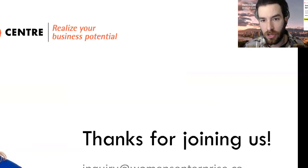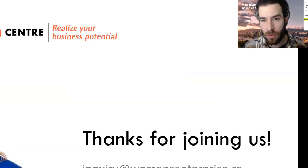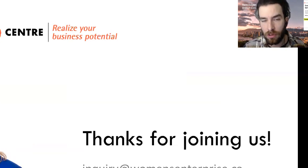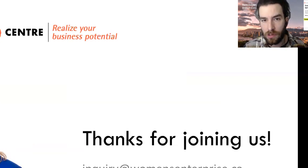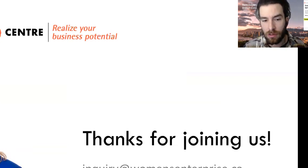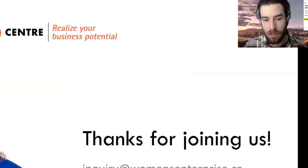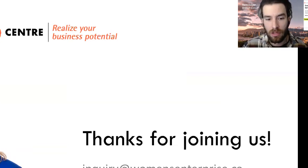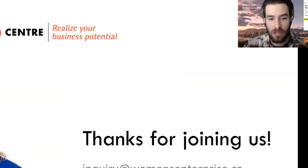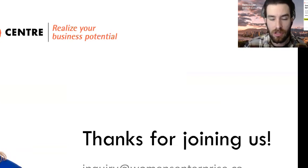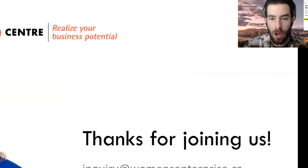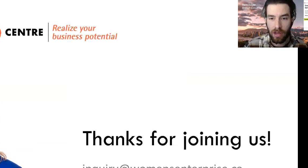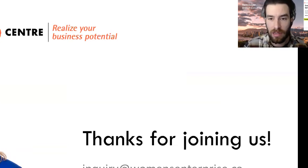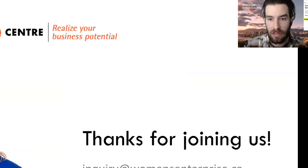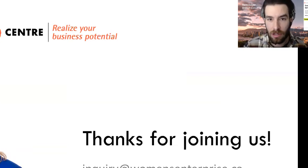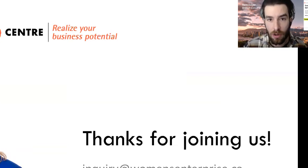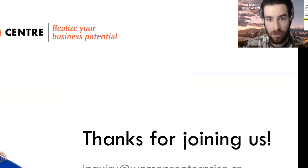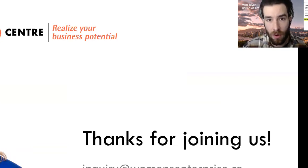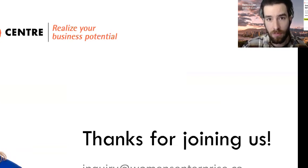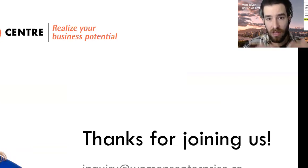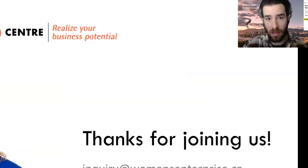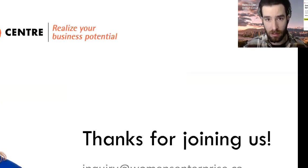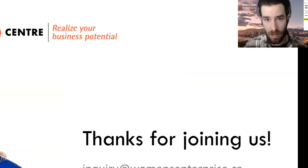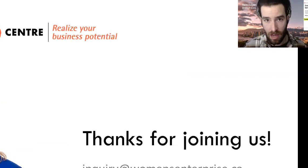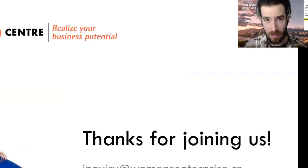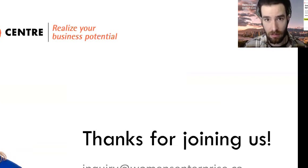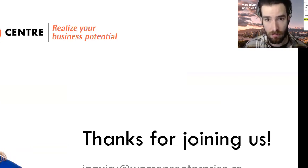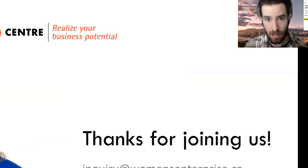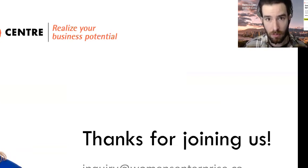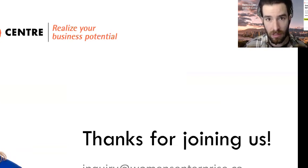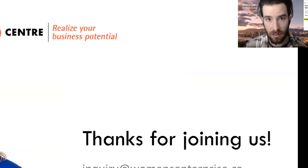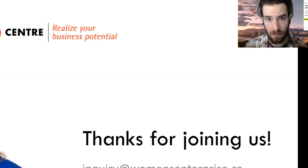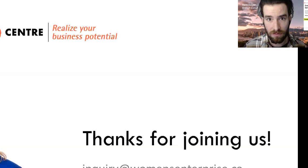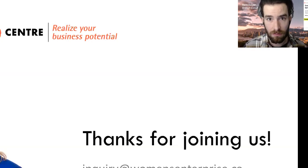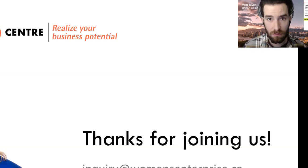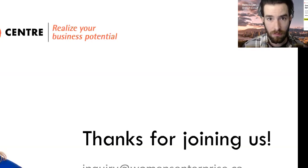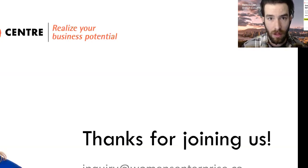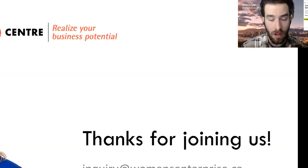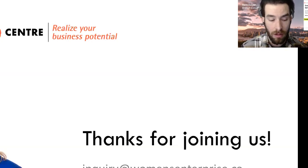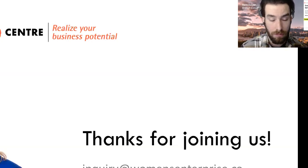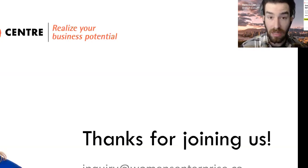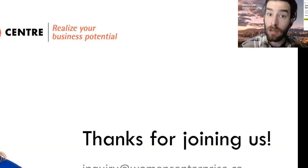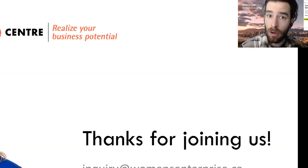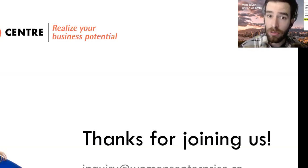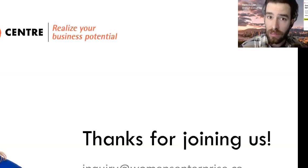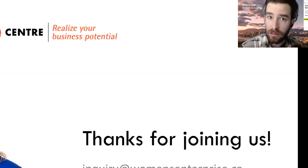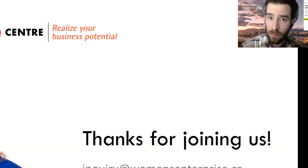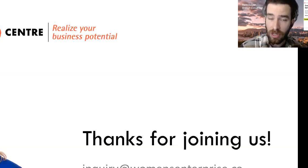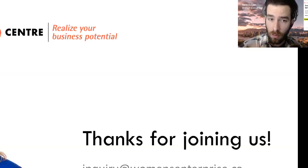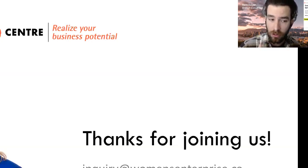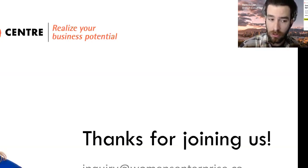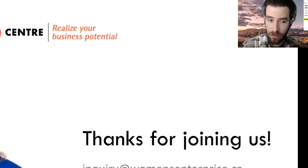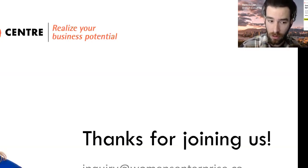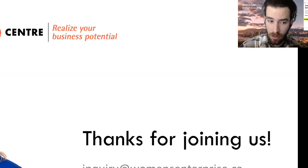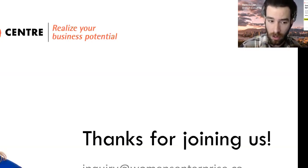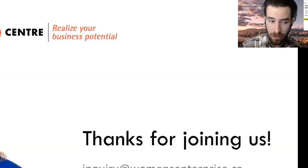those thresholds does not need to go through our big, heavy, expensive bidding process. We can